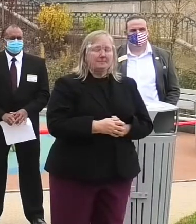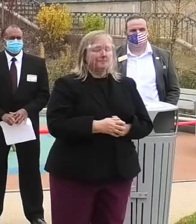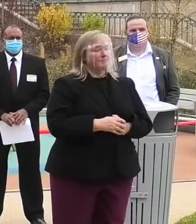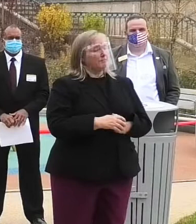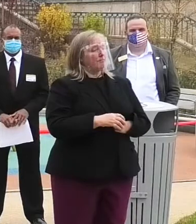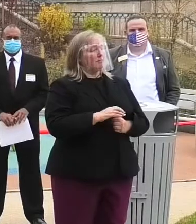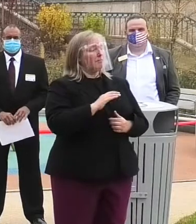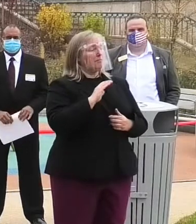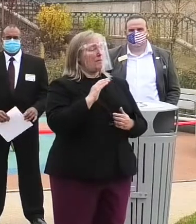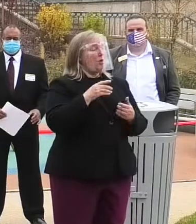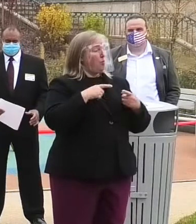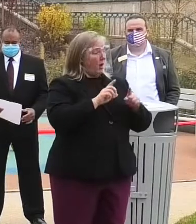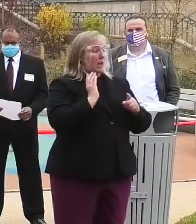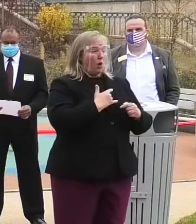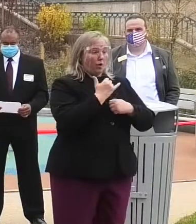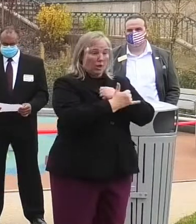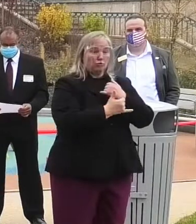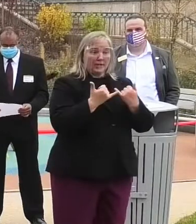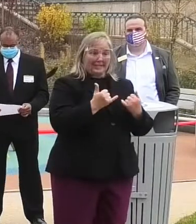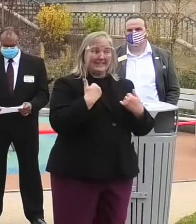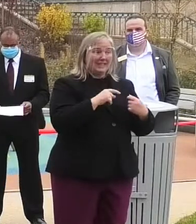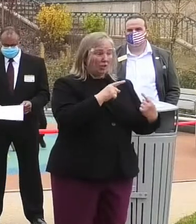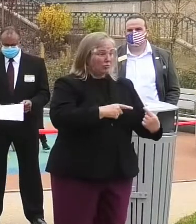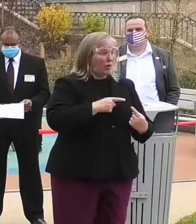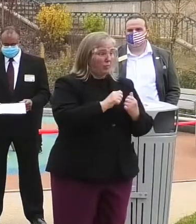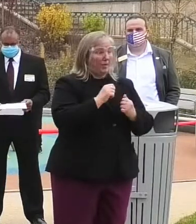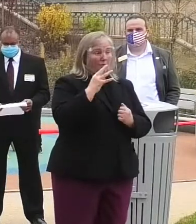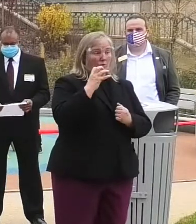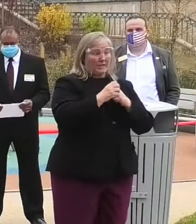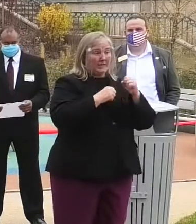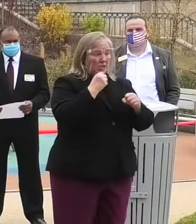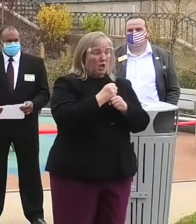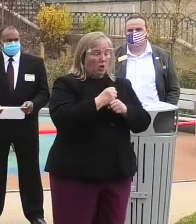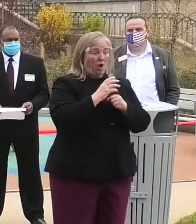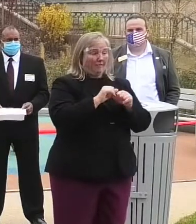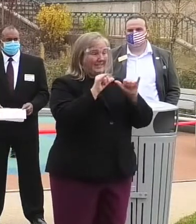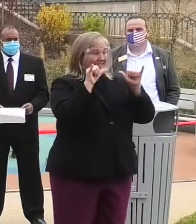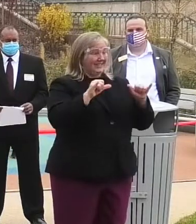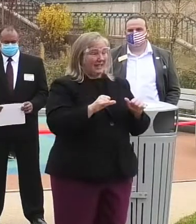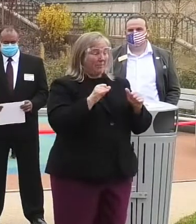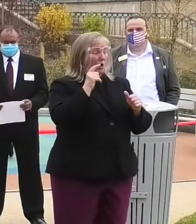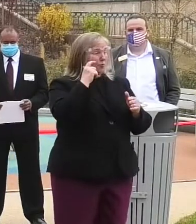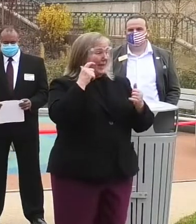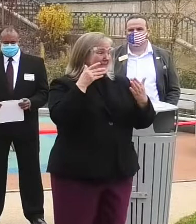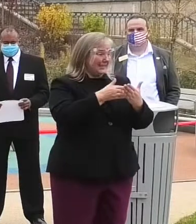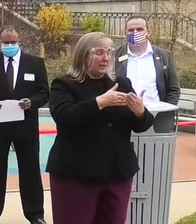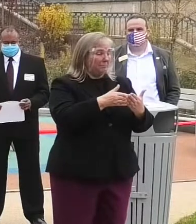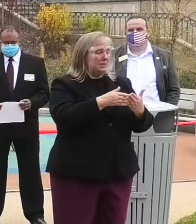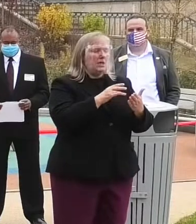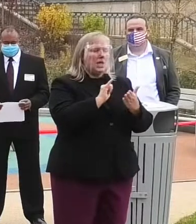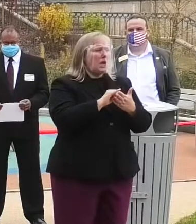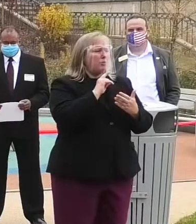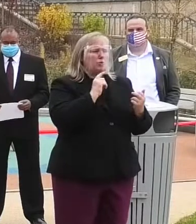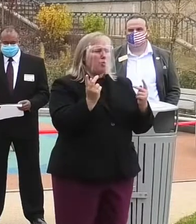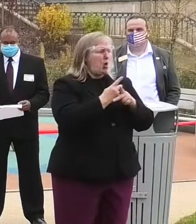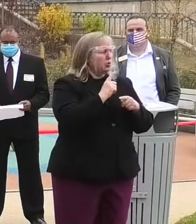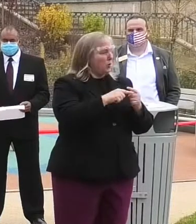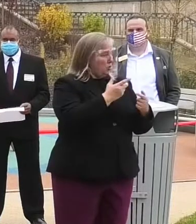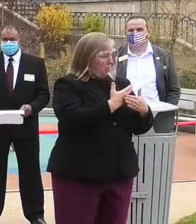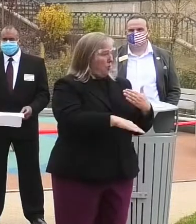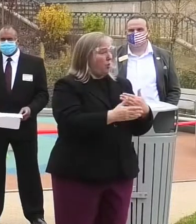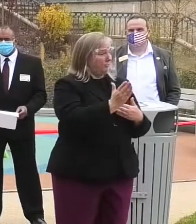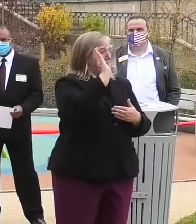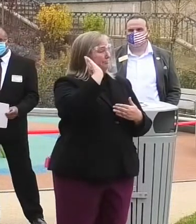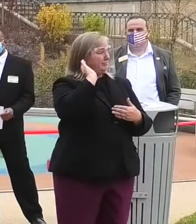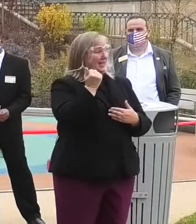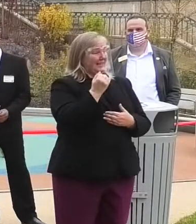While our country today is still struggling with its 400-year legacy of systemic racism, it was even worse when you were born back in